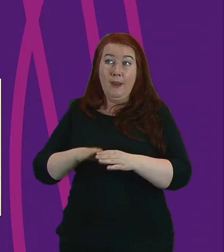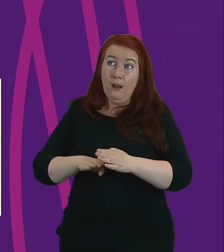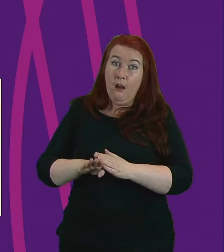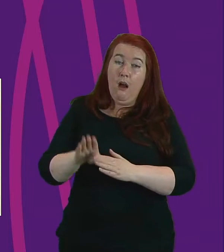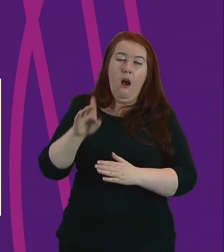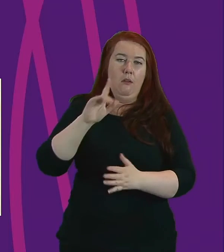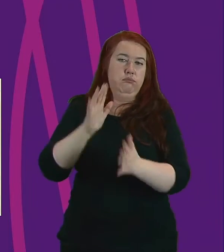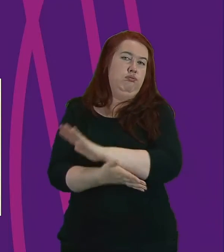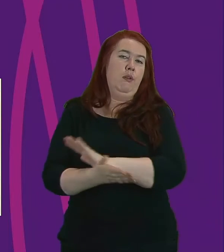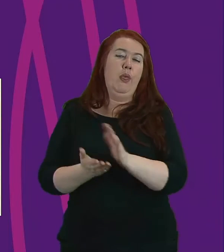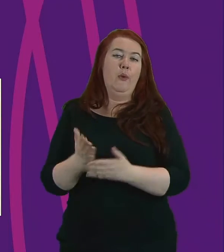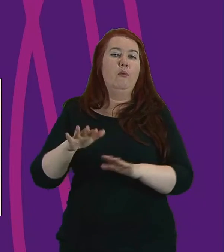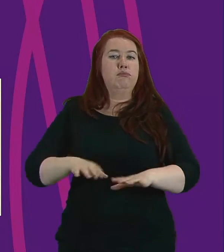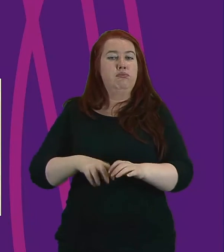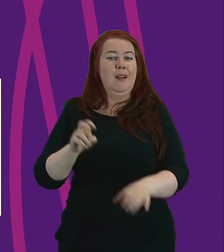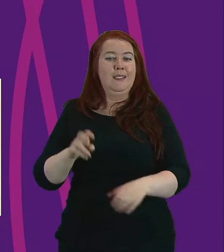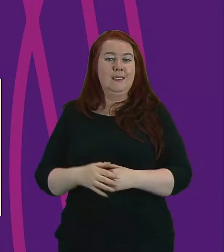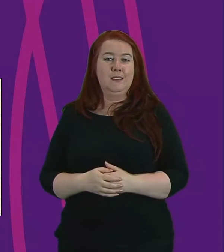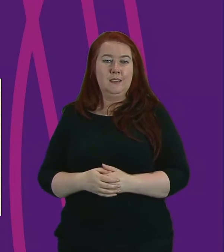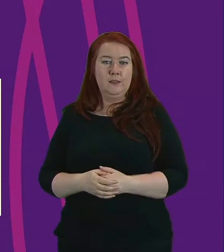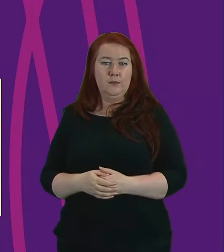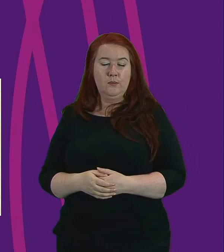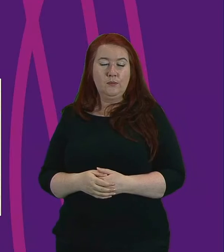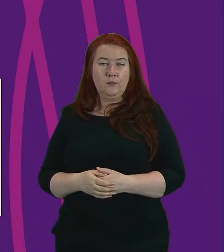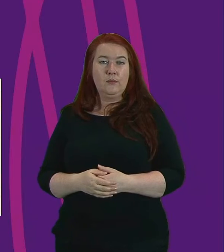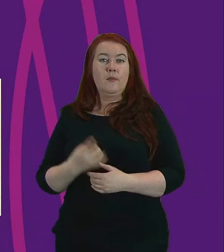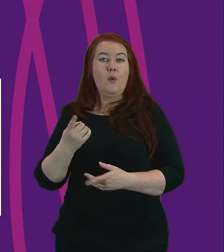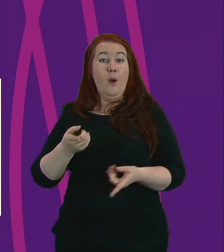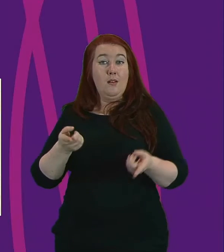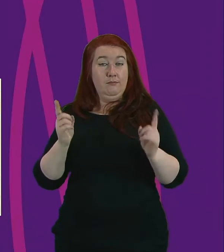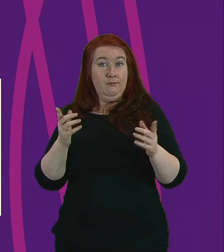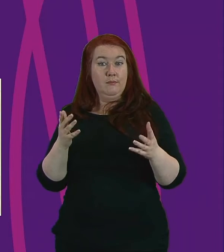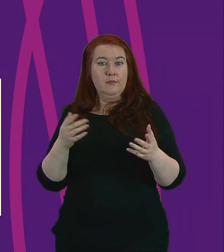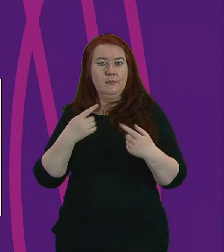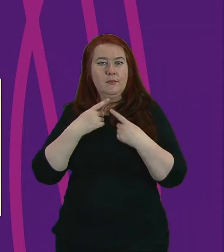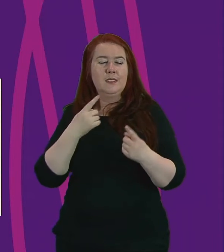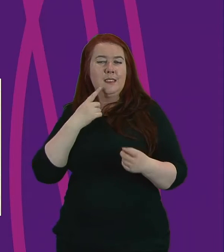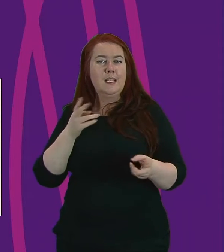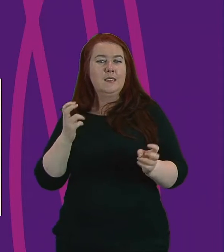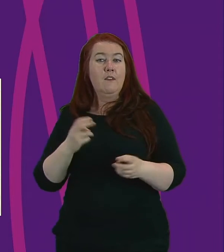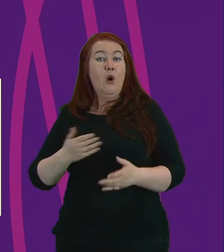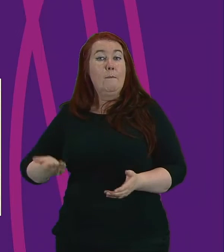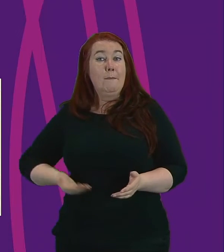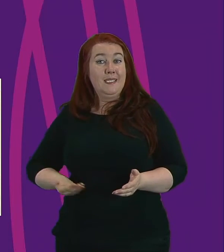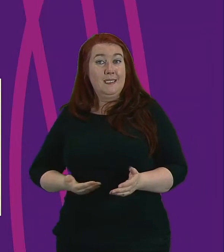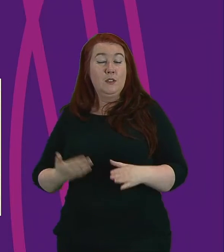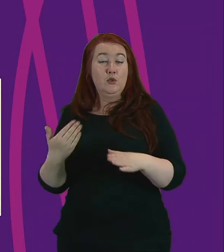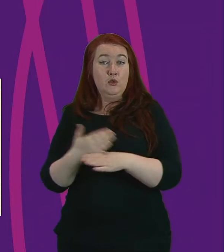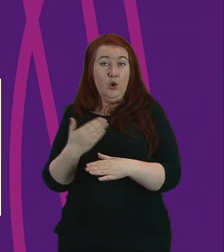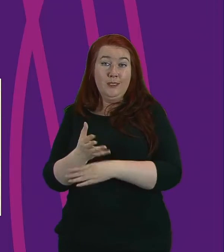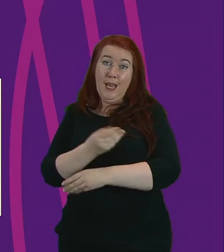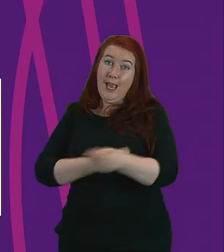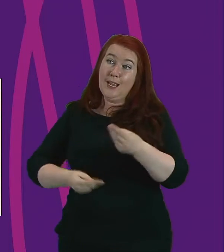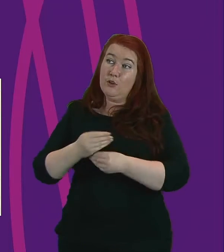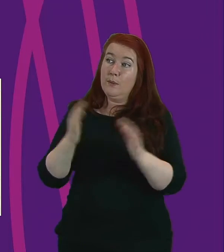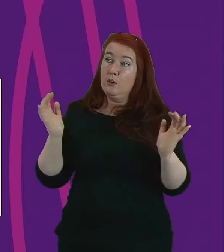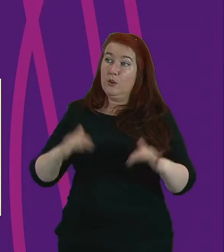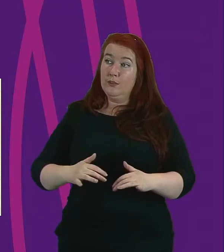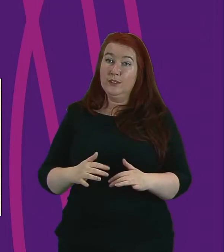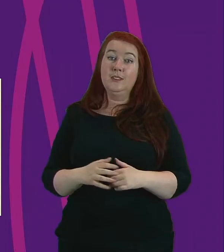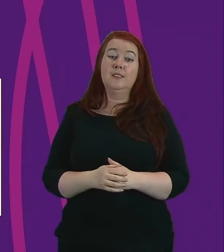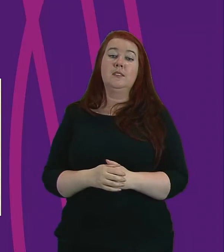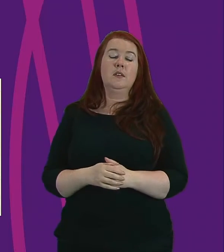today, Confederation of British Industry Director Caroline Fairbairn said, and I quote, "For businesses, jobs and economic confidence in this most challenging of years, this